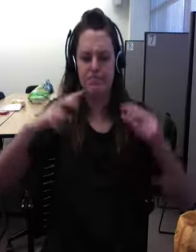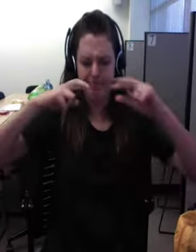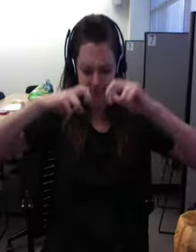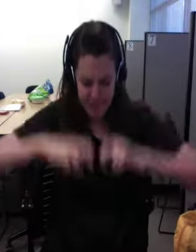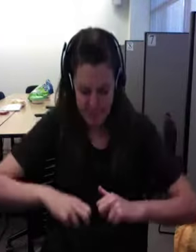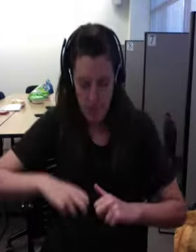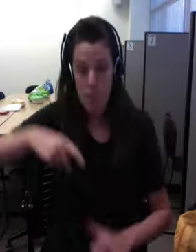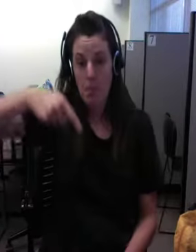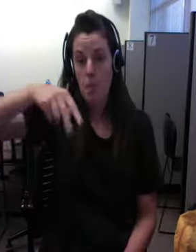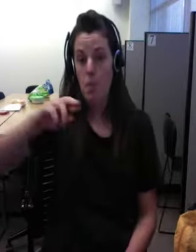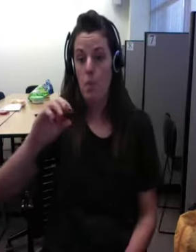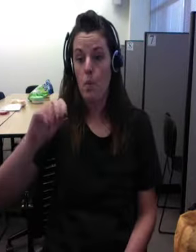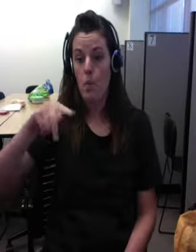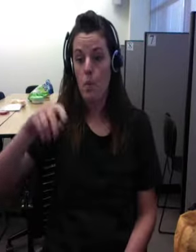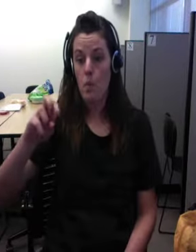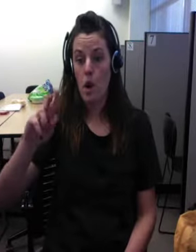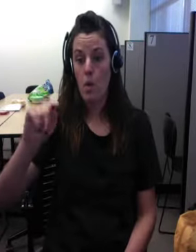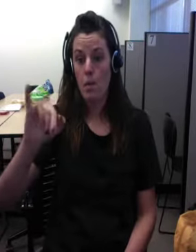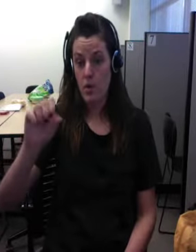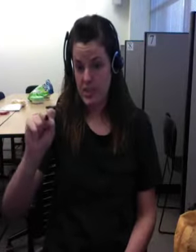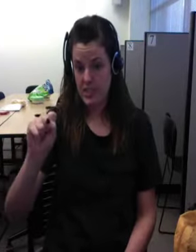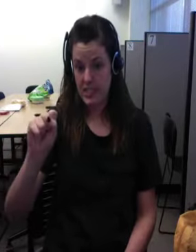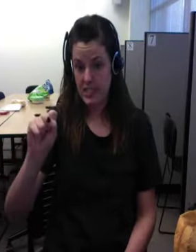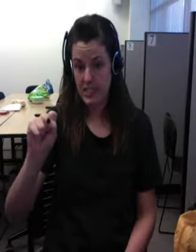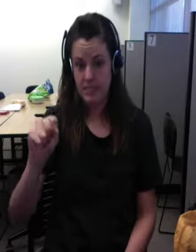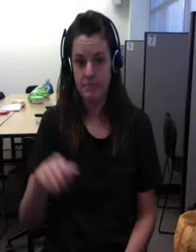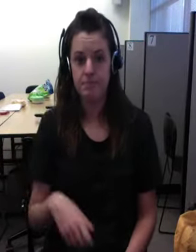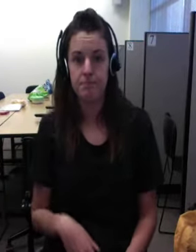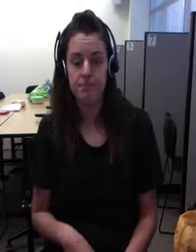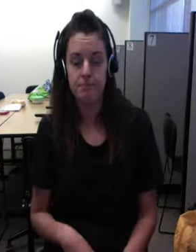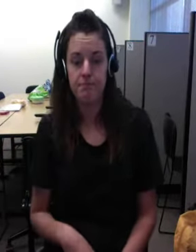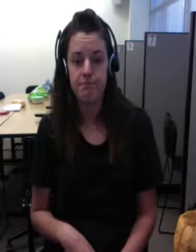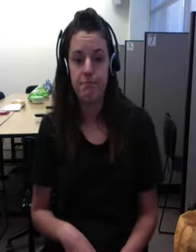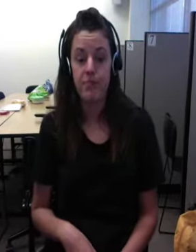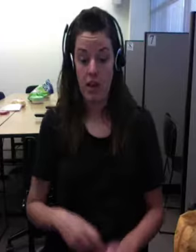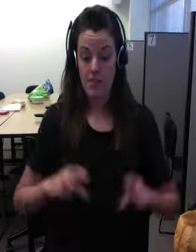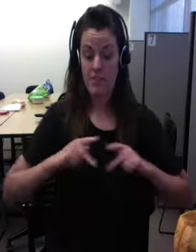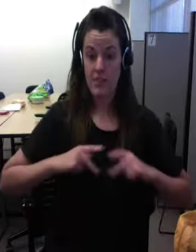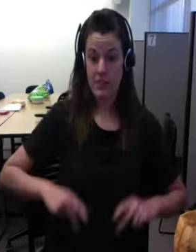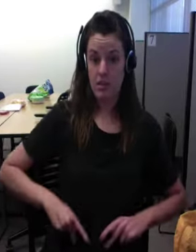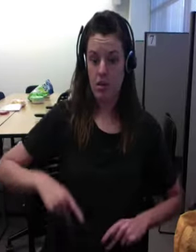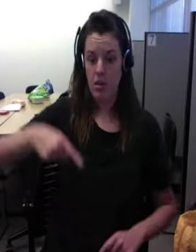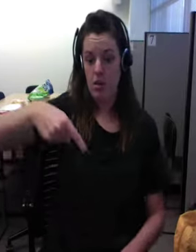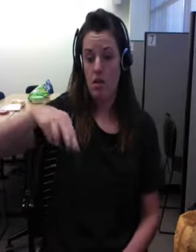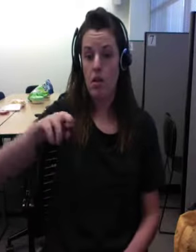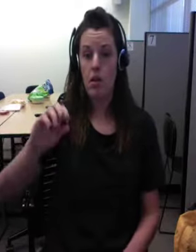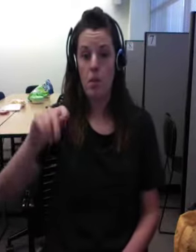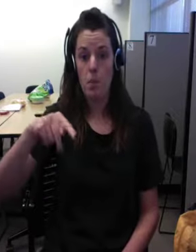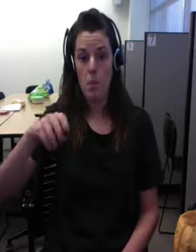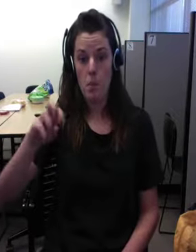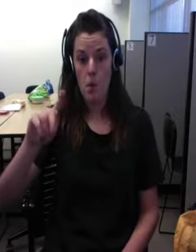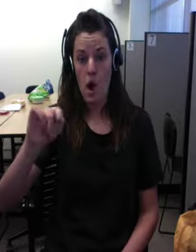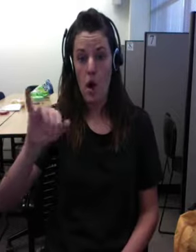something is that we can measure. The physical properties we will look at to determine state of matter are